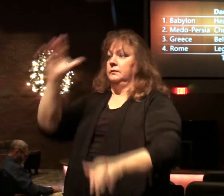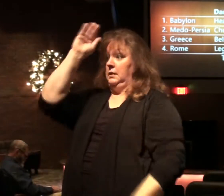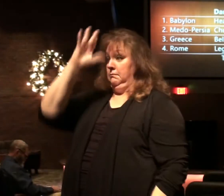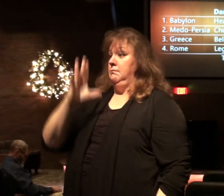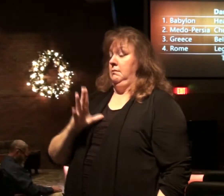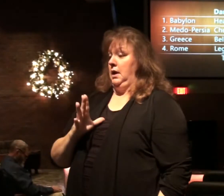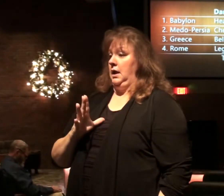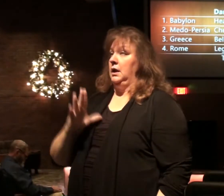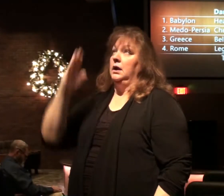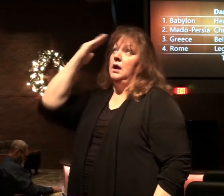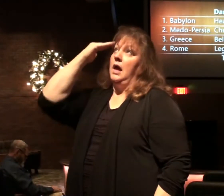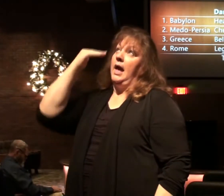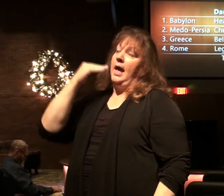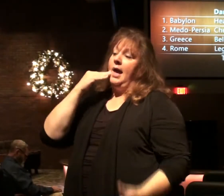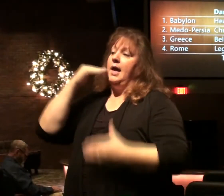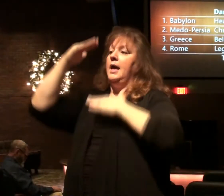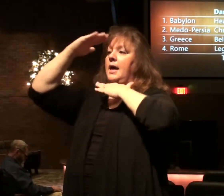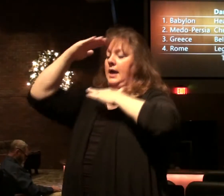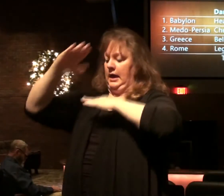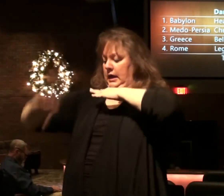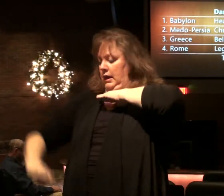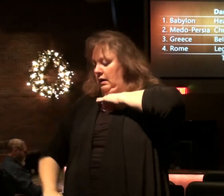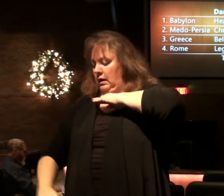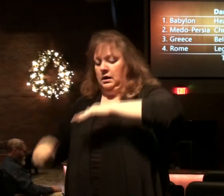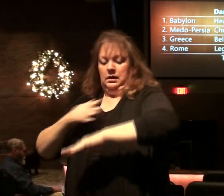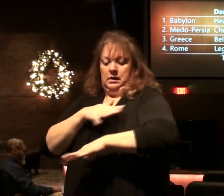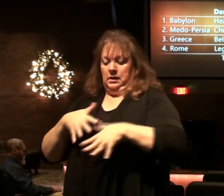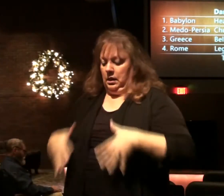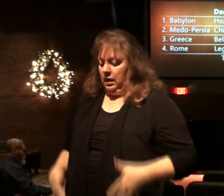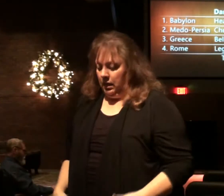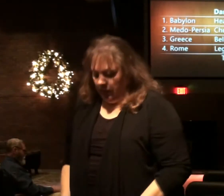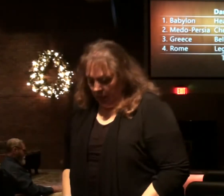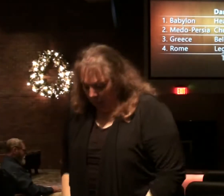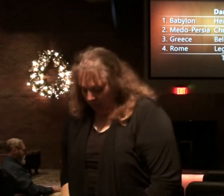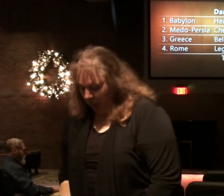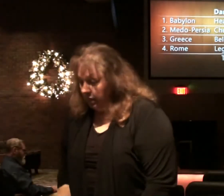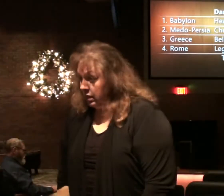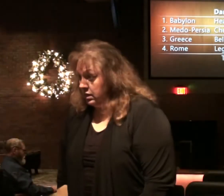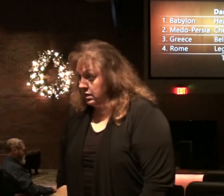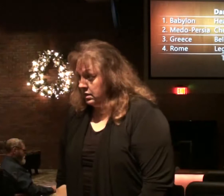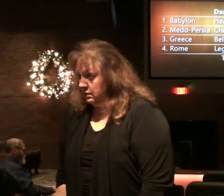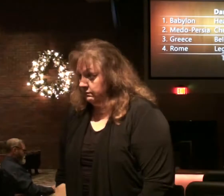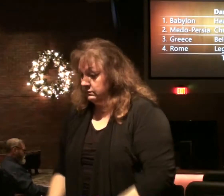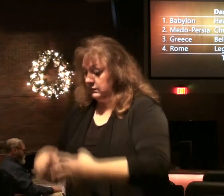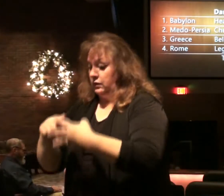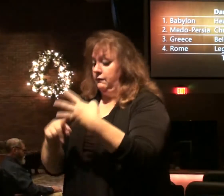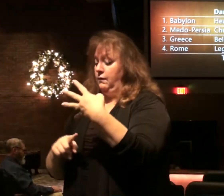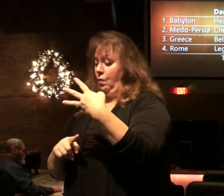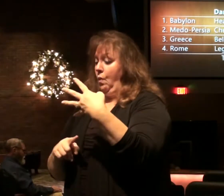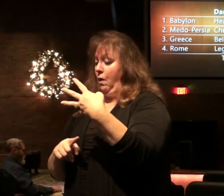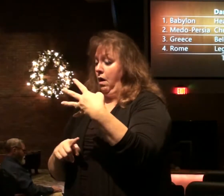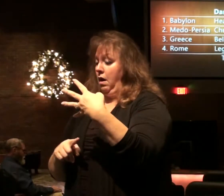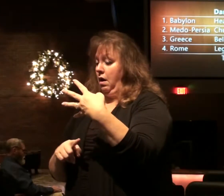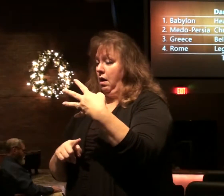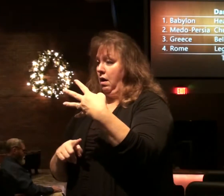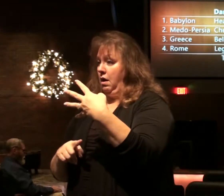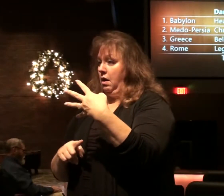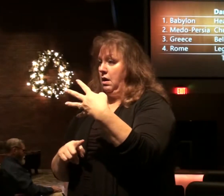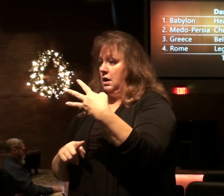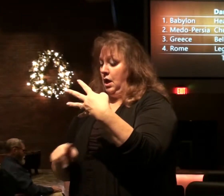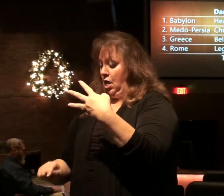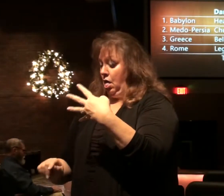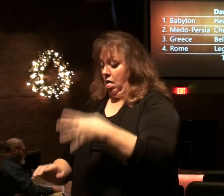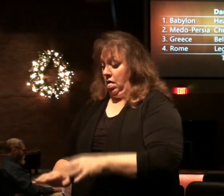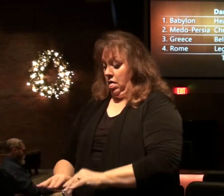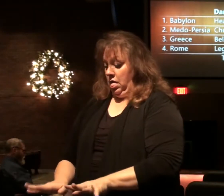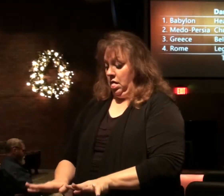go through, he has a head and chest and arms and belly and legs and feet and toes. You'll come down the